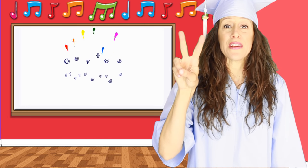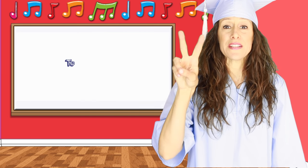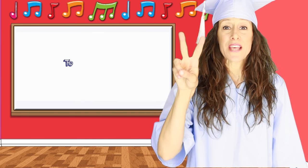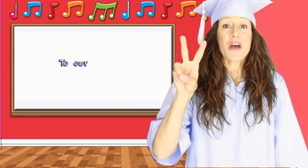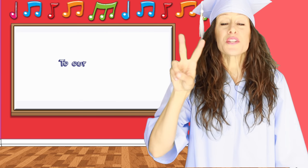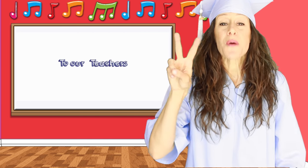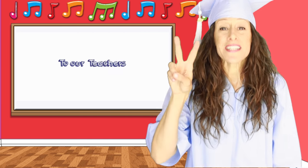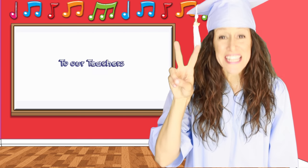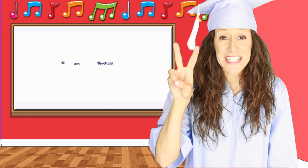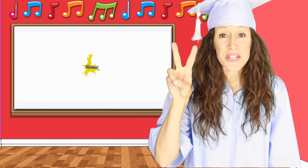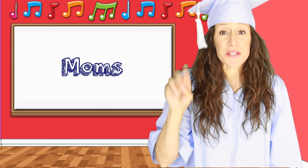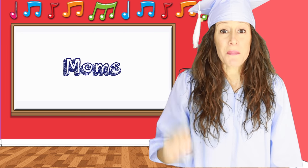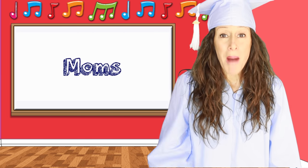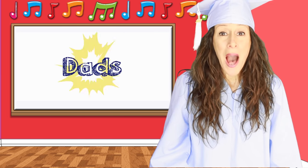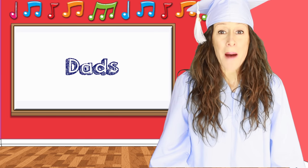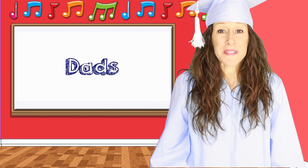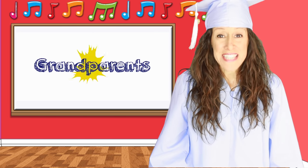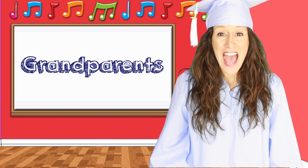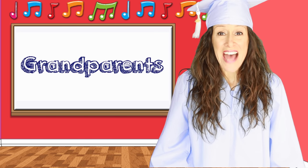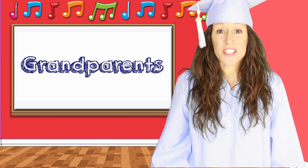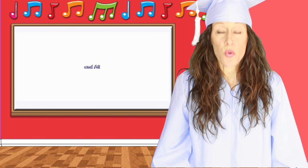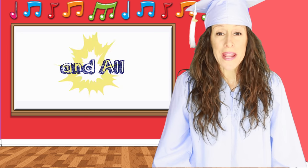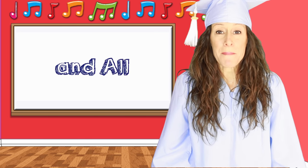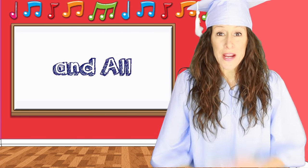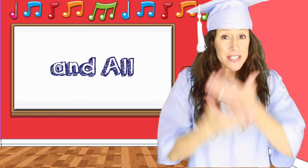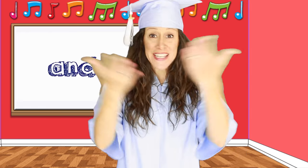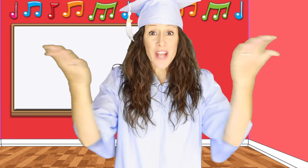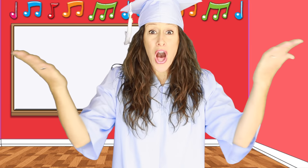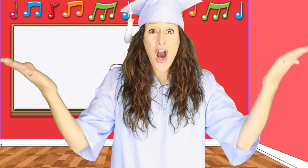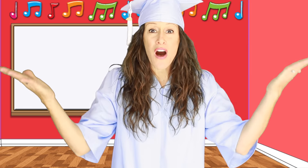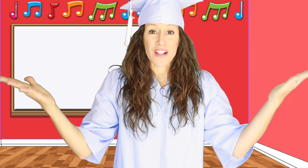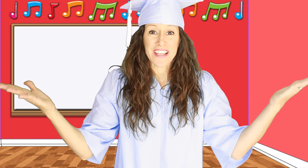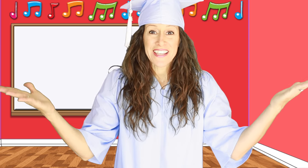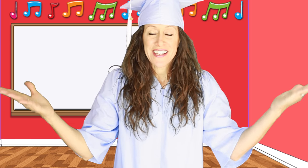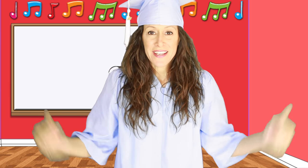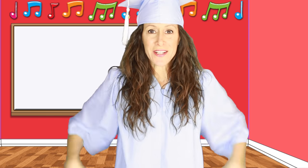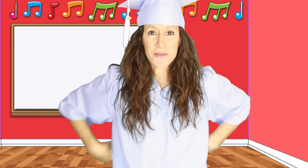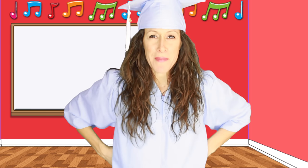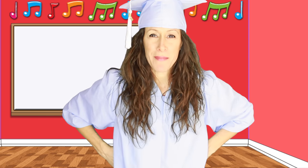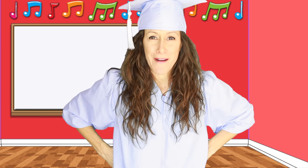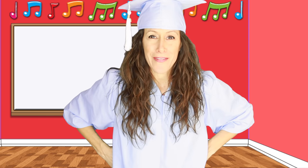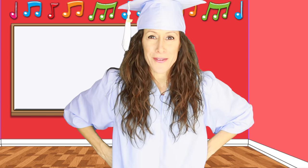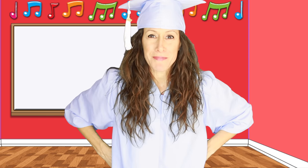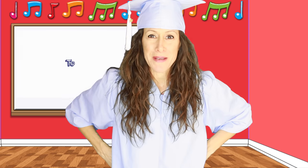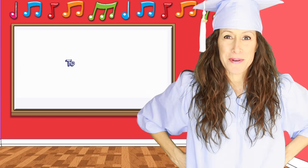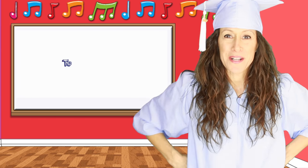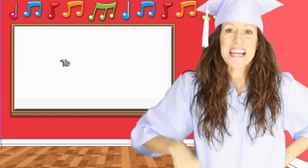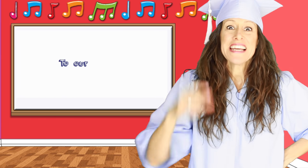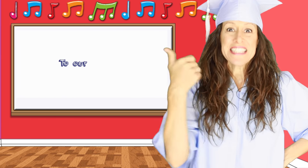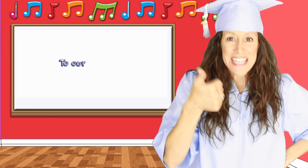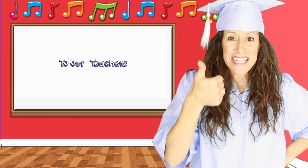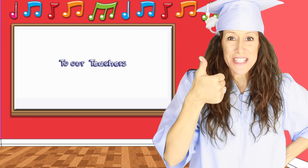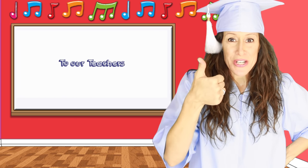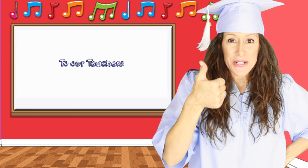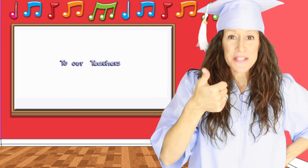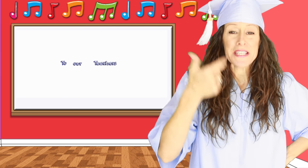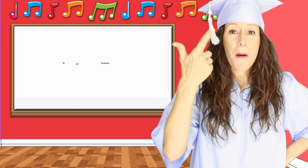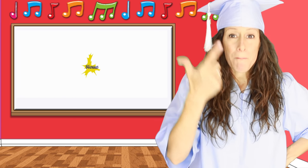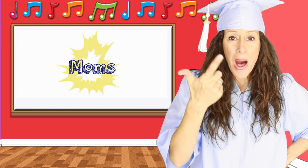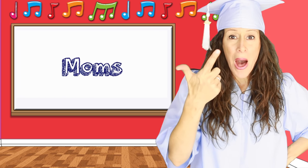words to our teachers, moms, dads, grandparents, and all. Can you remember all those people? Teachers,